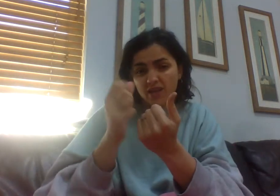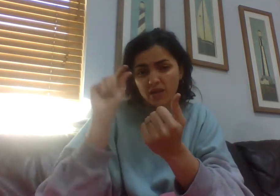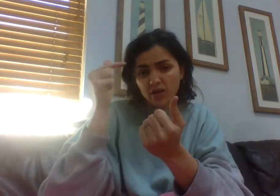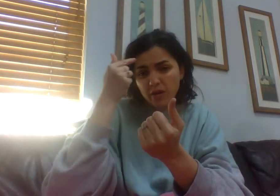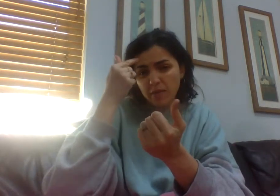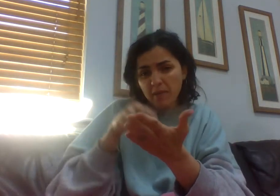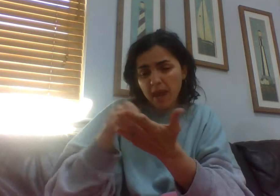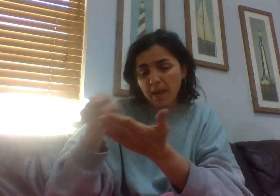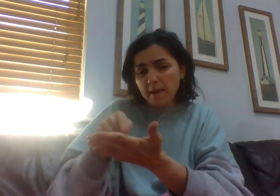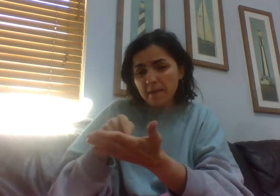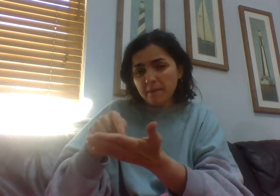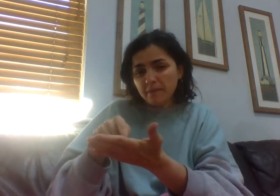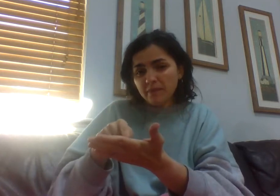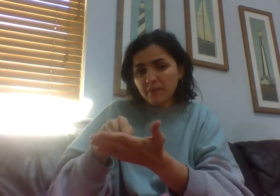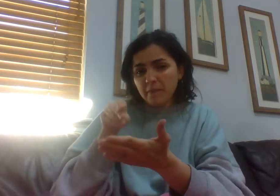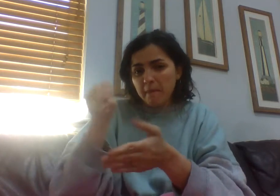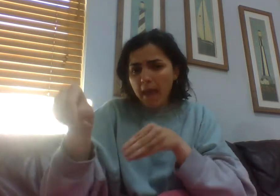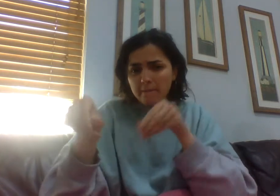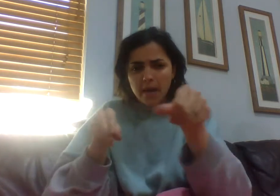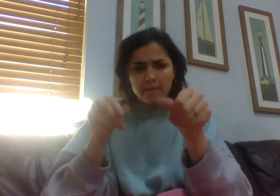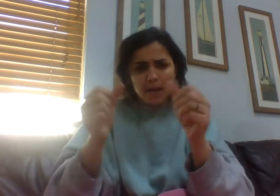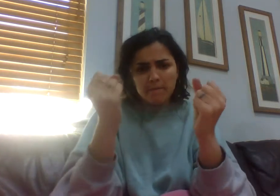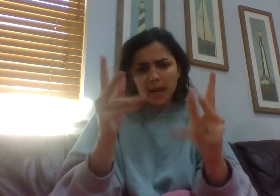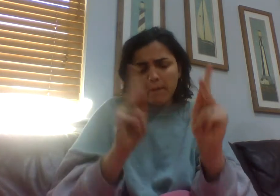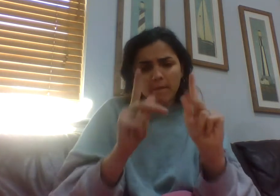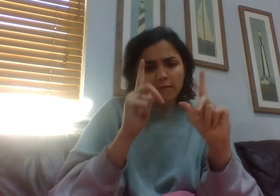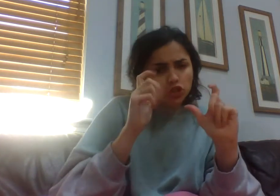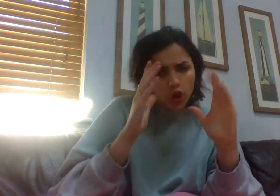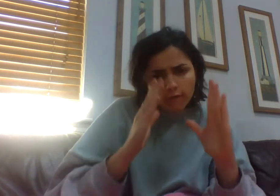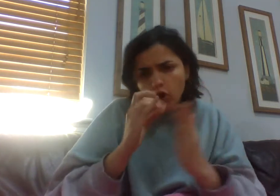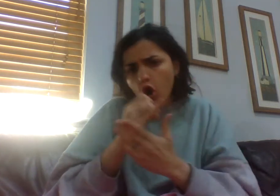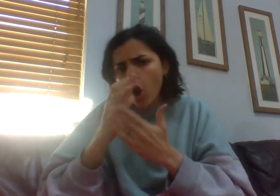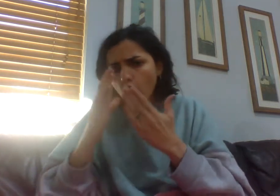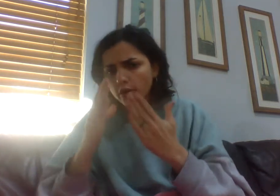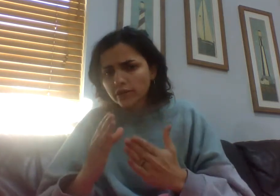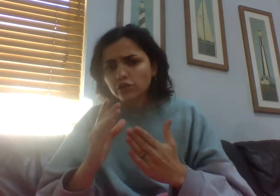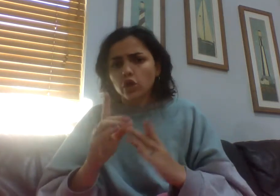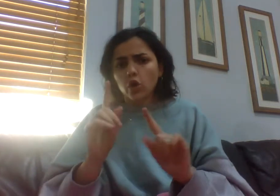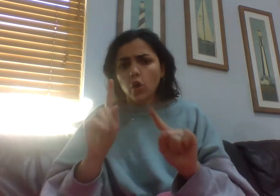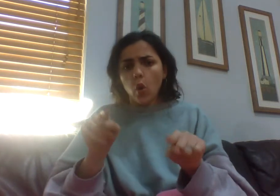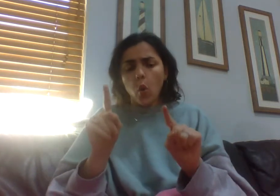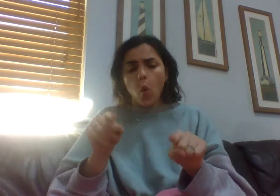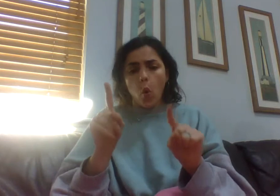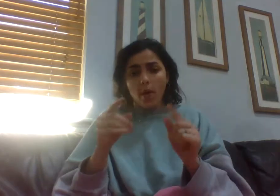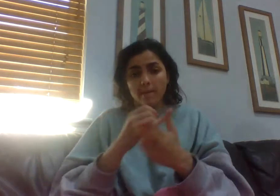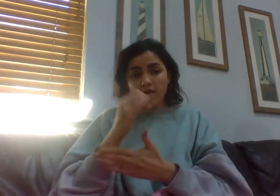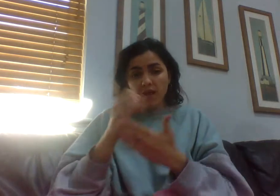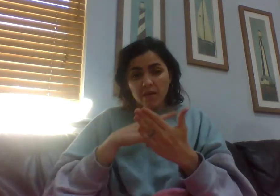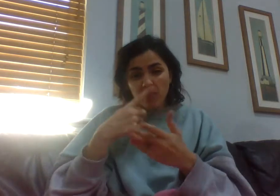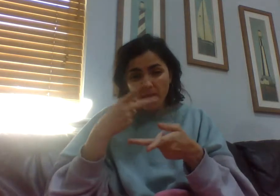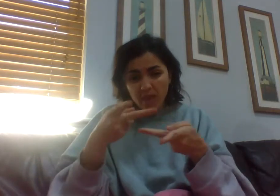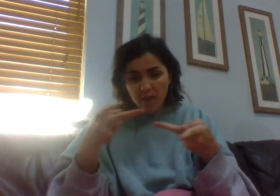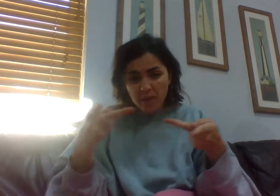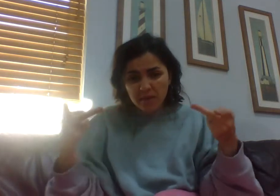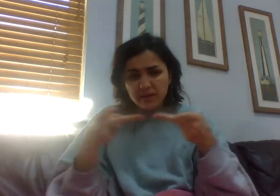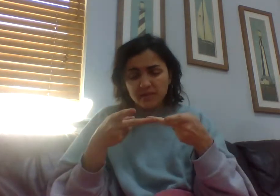artists to go and document the conditions of the people in the fields. Lawrence, of course, is looking at a lot of these photographs and